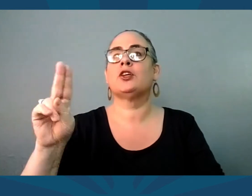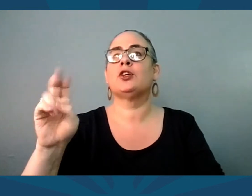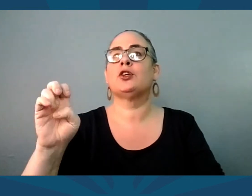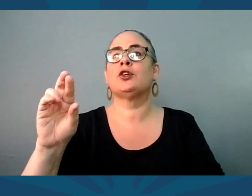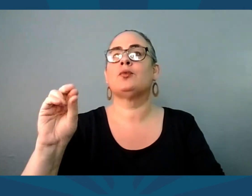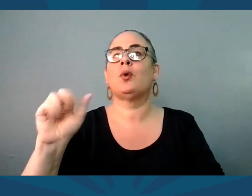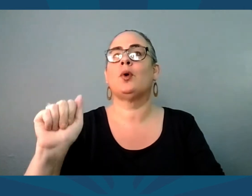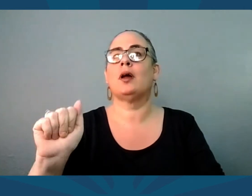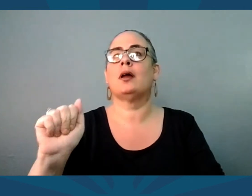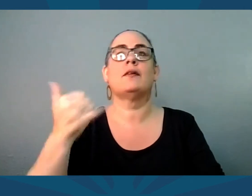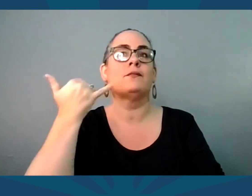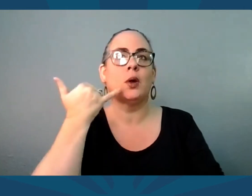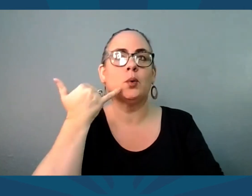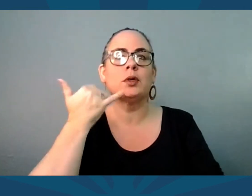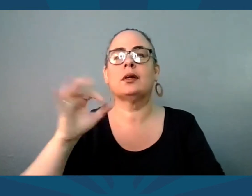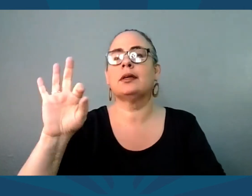Bianca Figueroa,